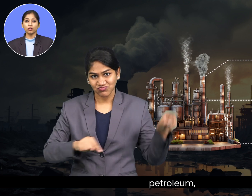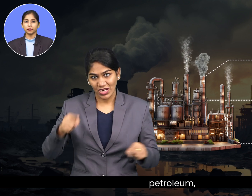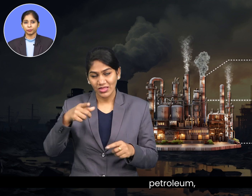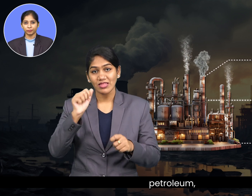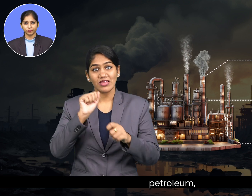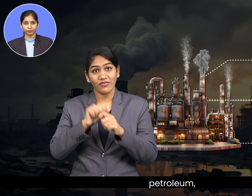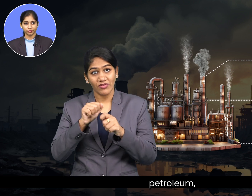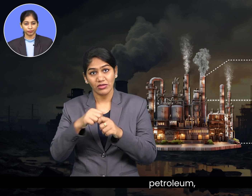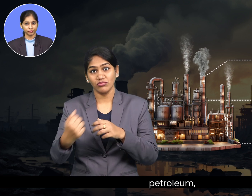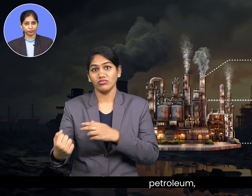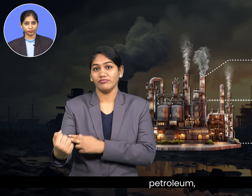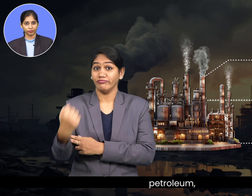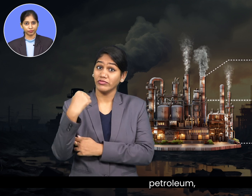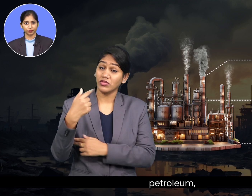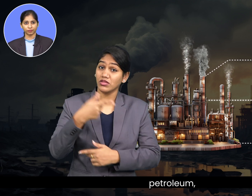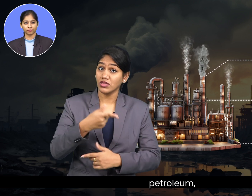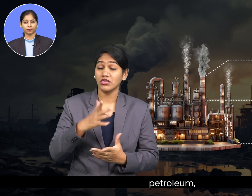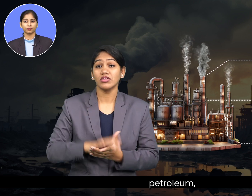petroleum,